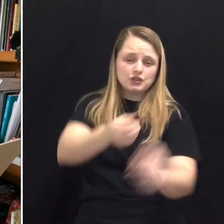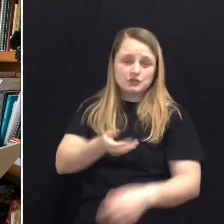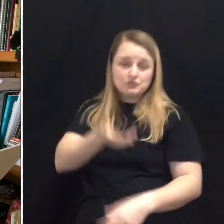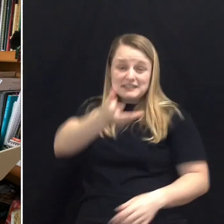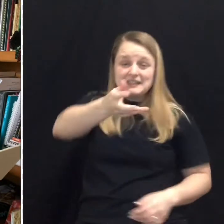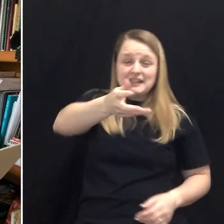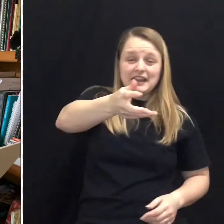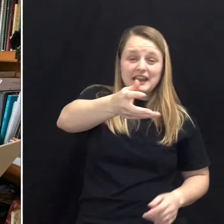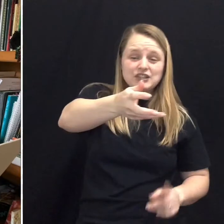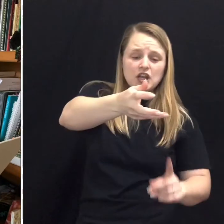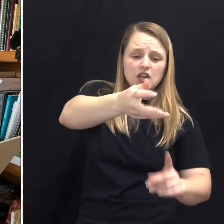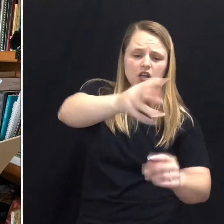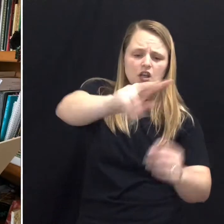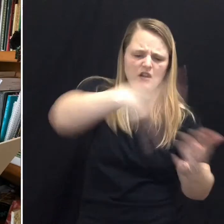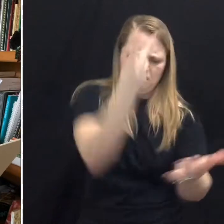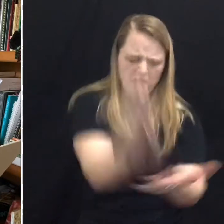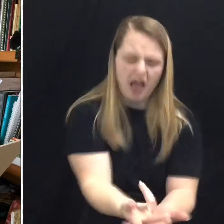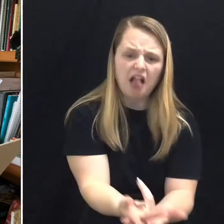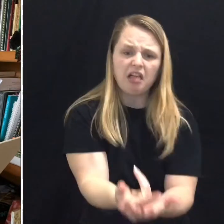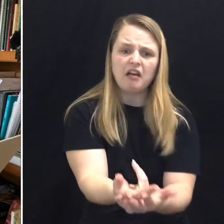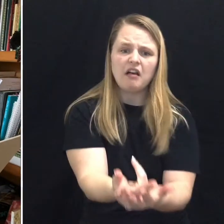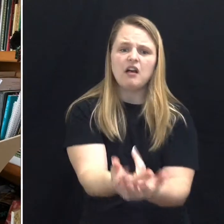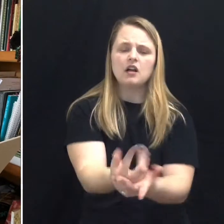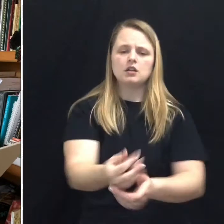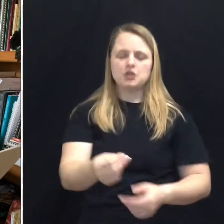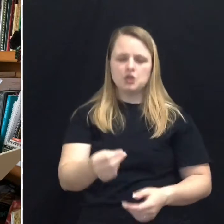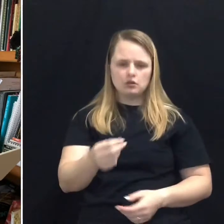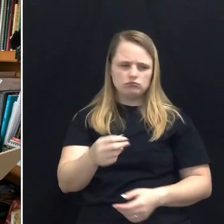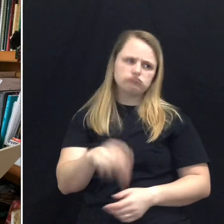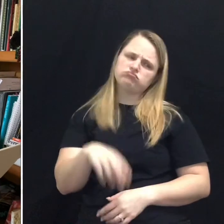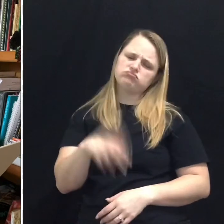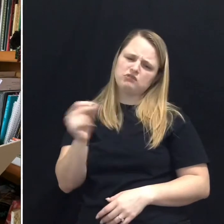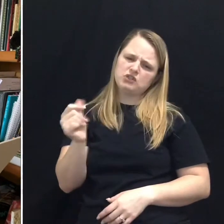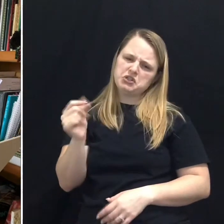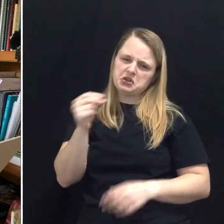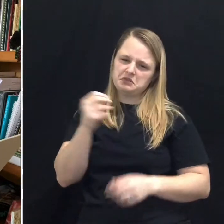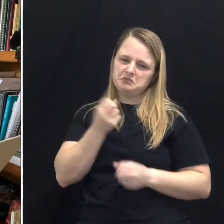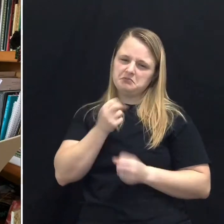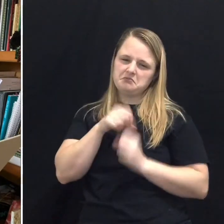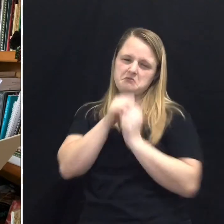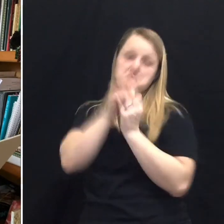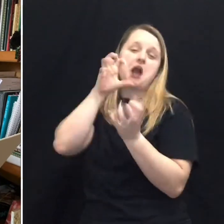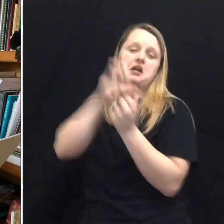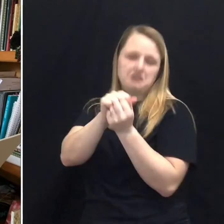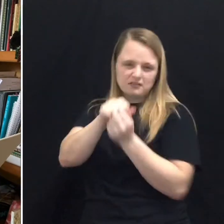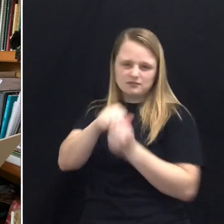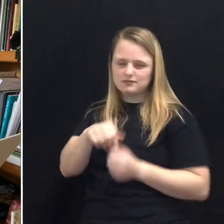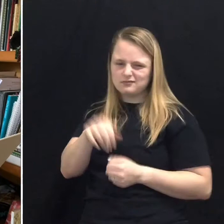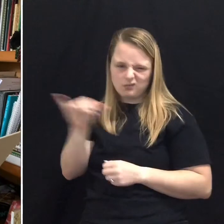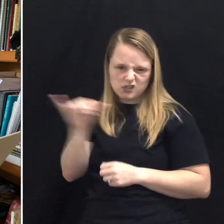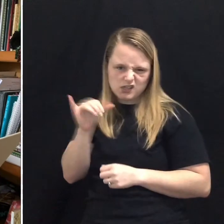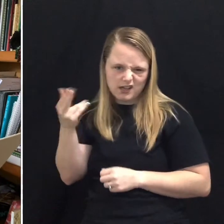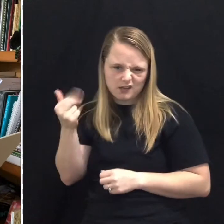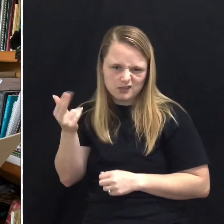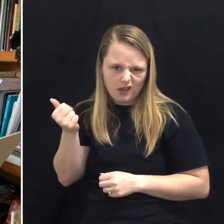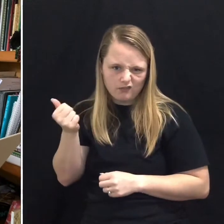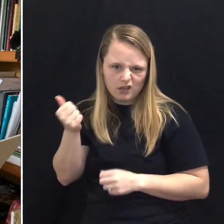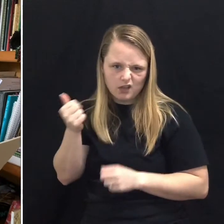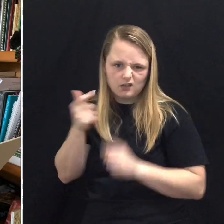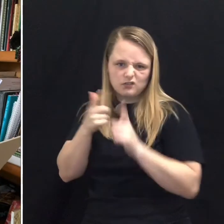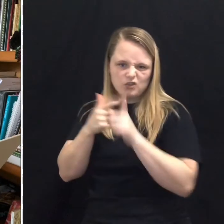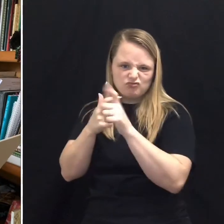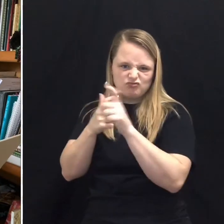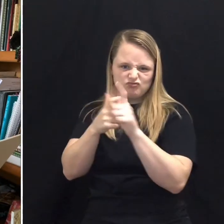as he reached out, he slipped and fell. Fritz barked with laughter and galloped out of sight.